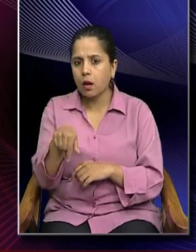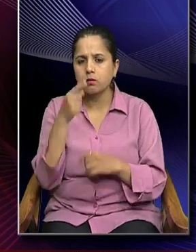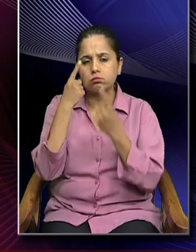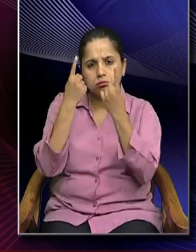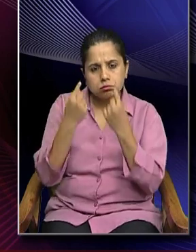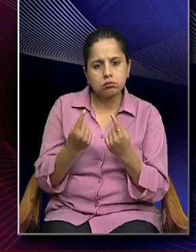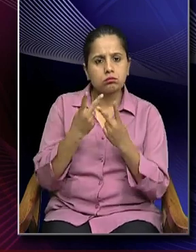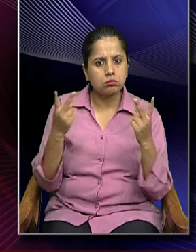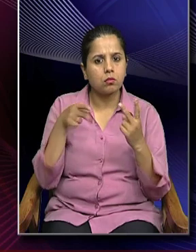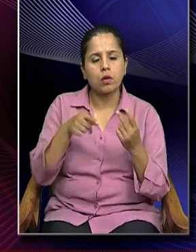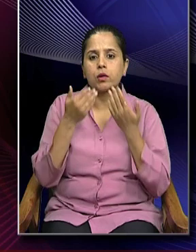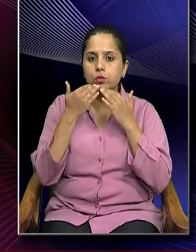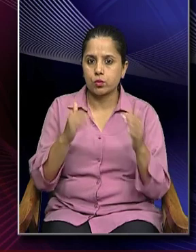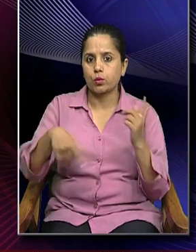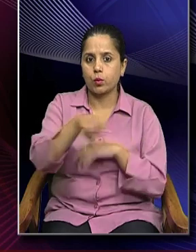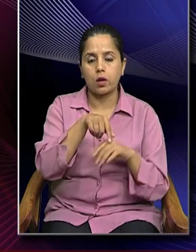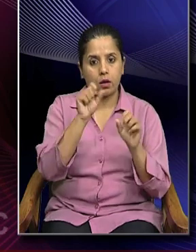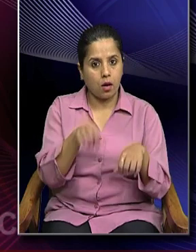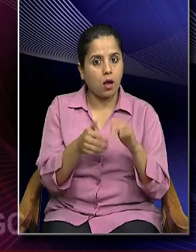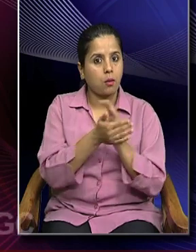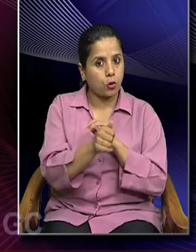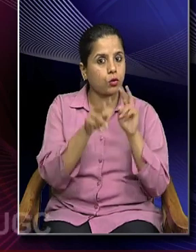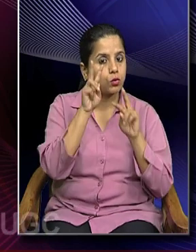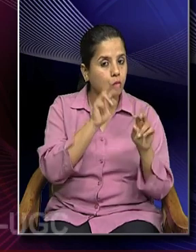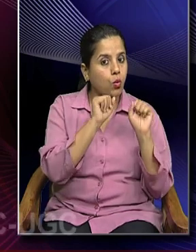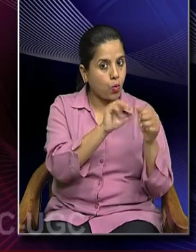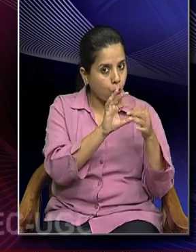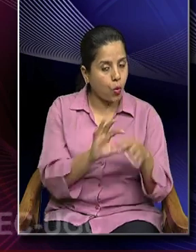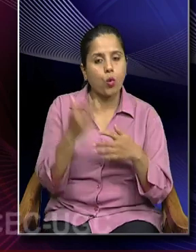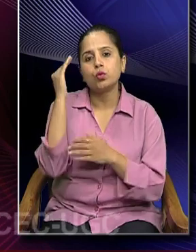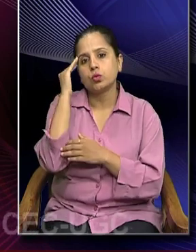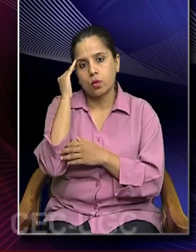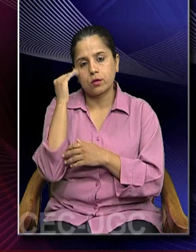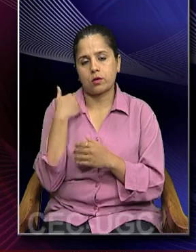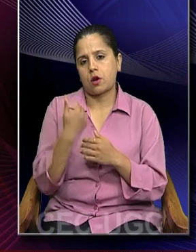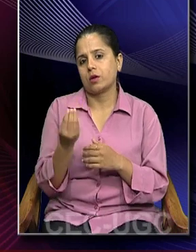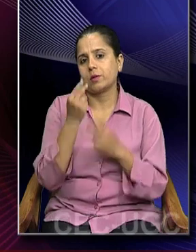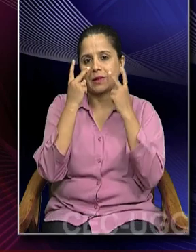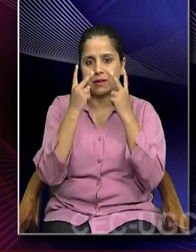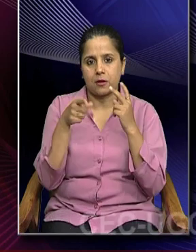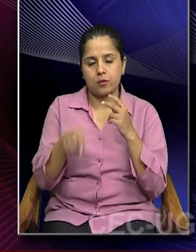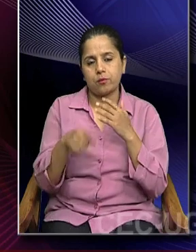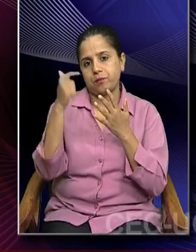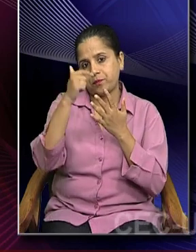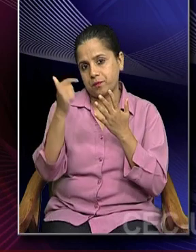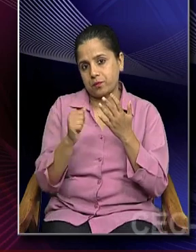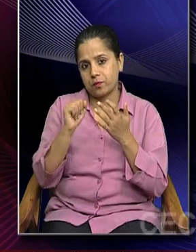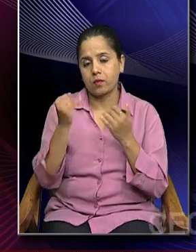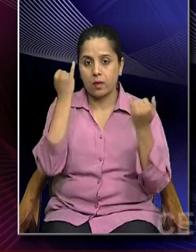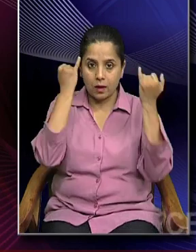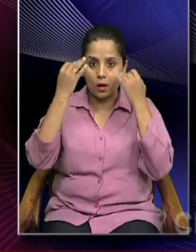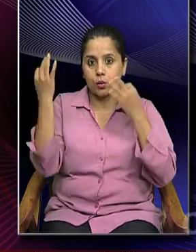measures of the student abilities and the knowledge. Now, let's see some characteristics of the